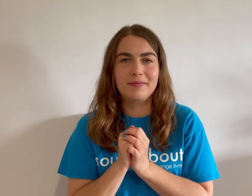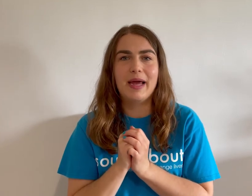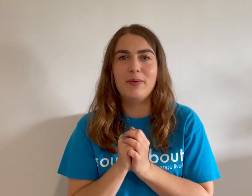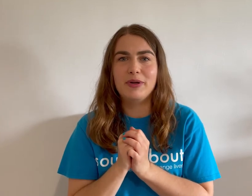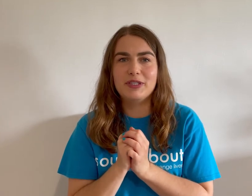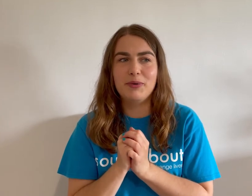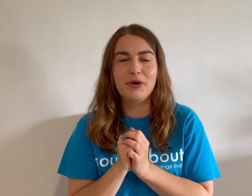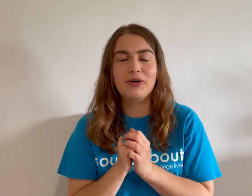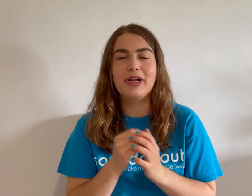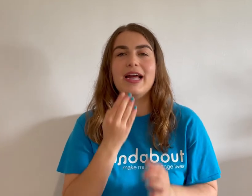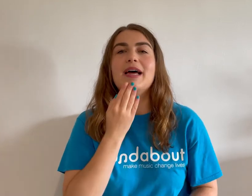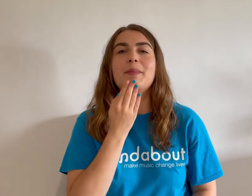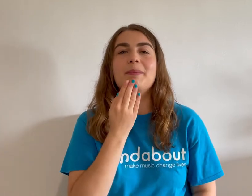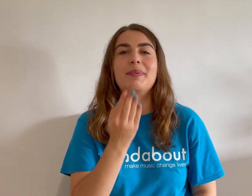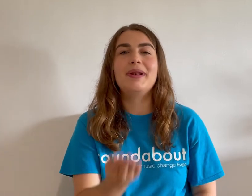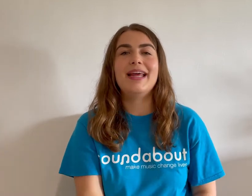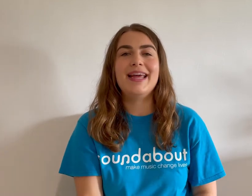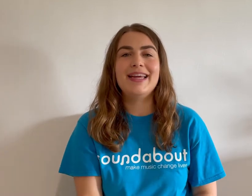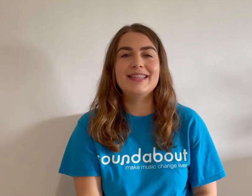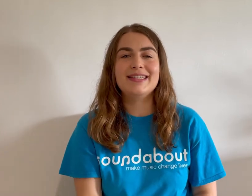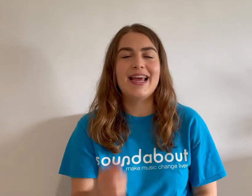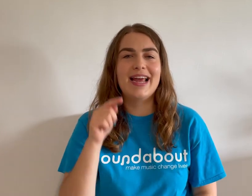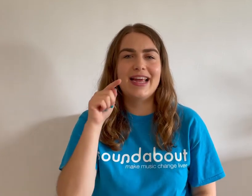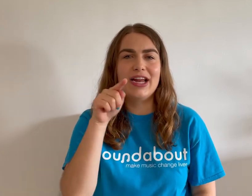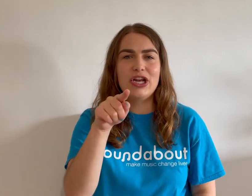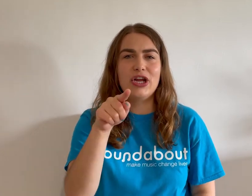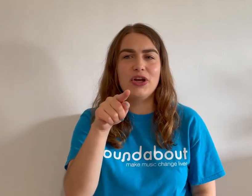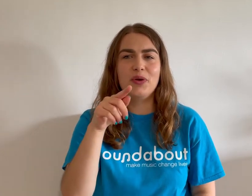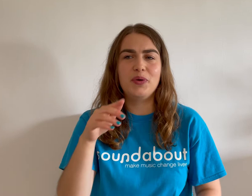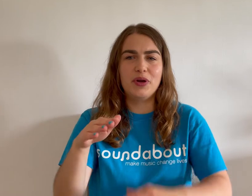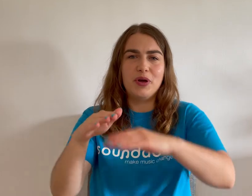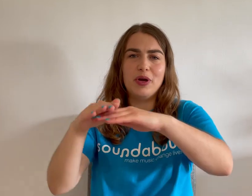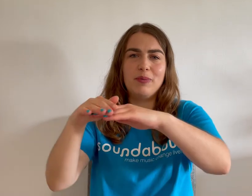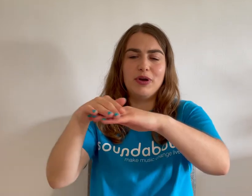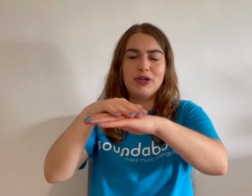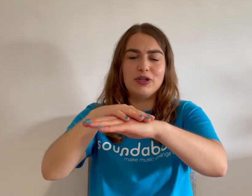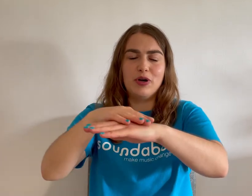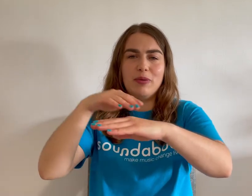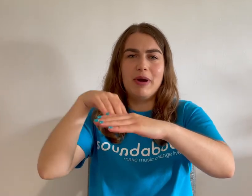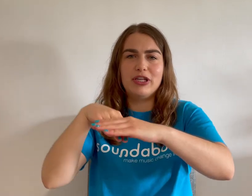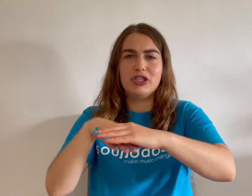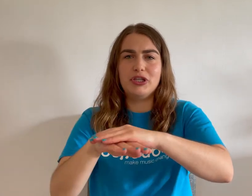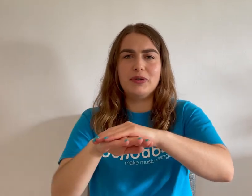And once more. Please can you put on my shoes?